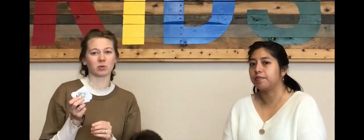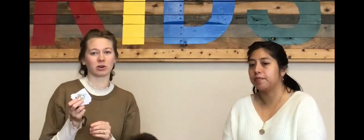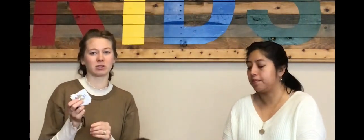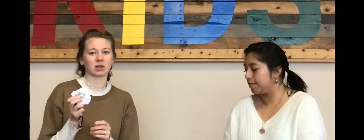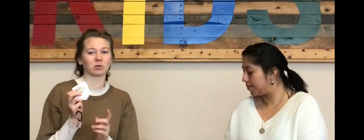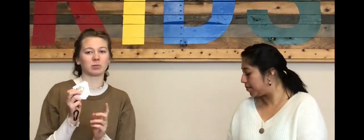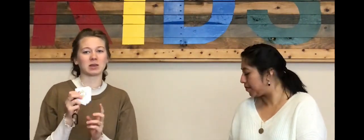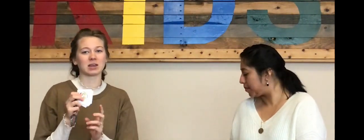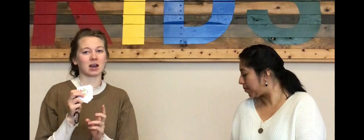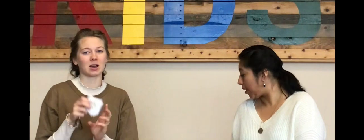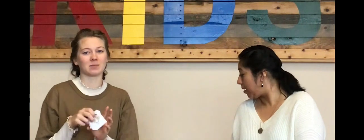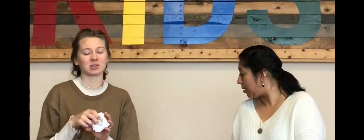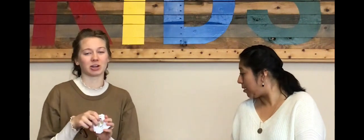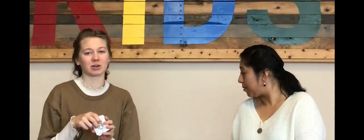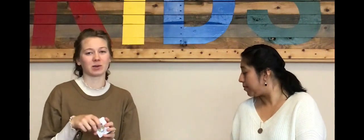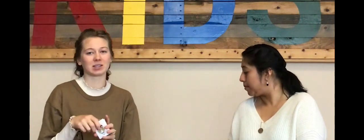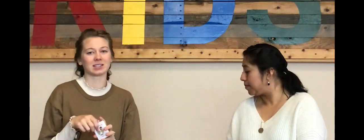words that we'll be sharing.